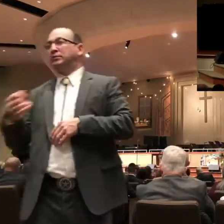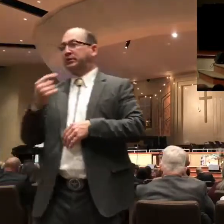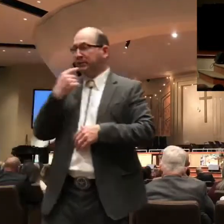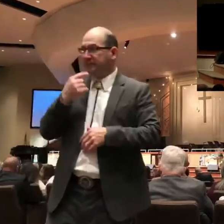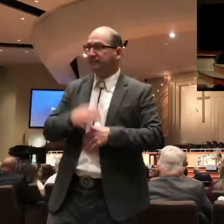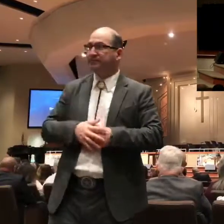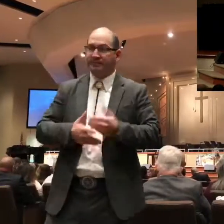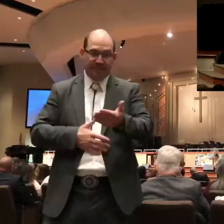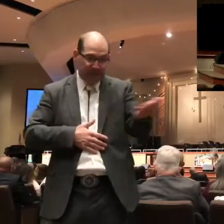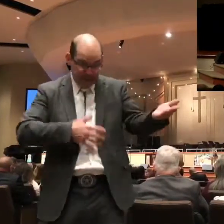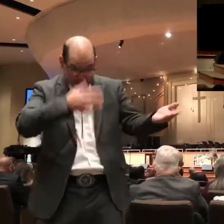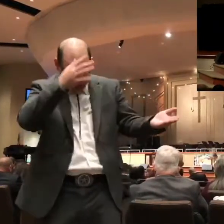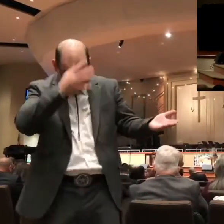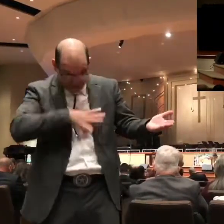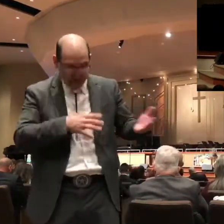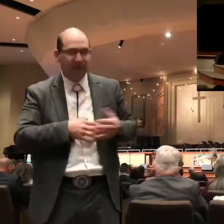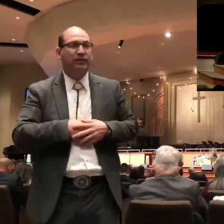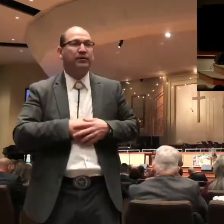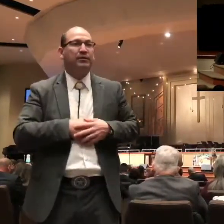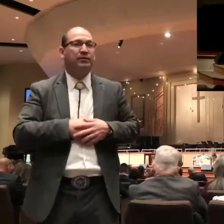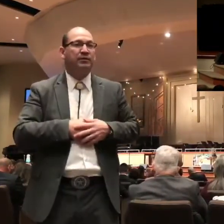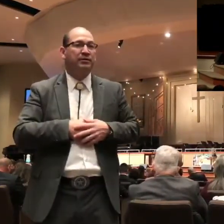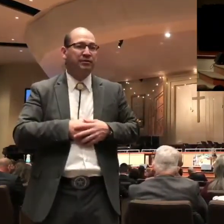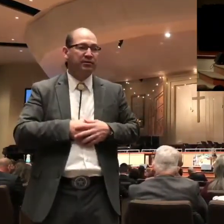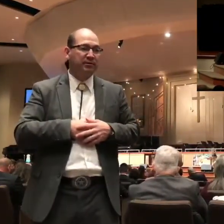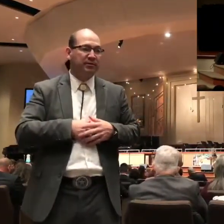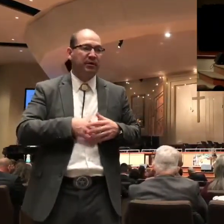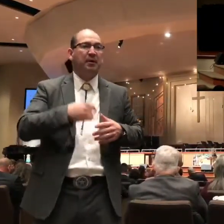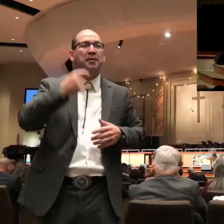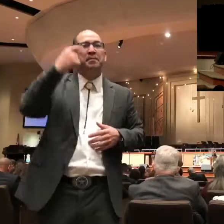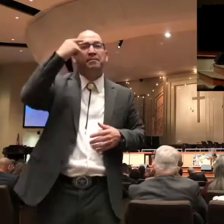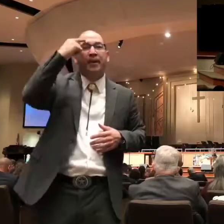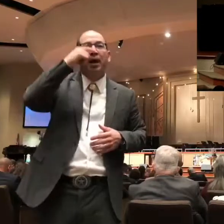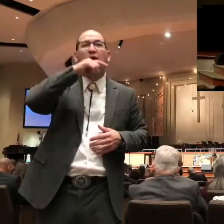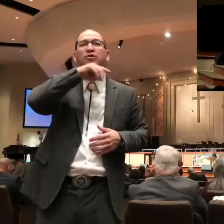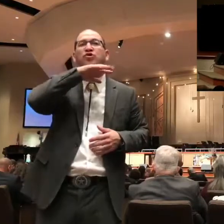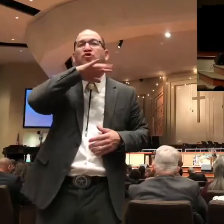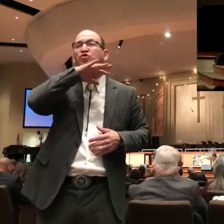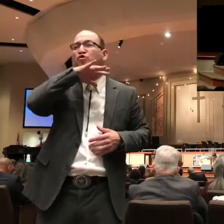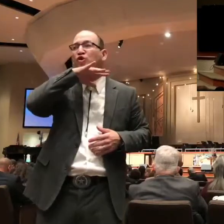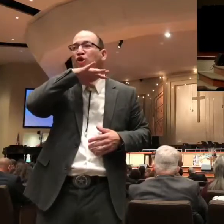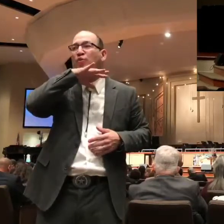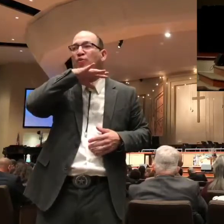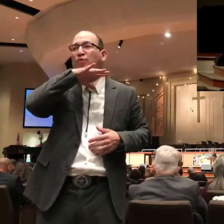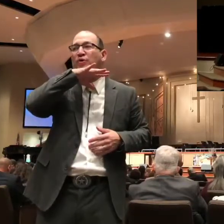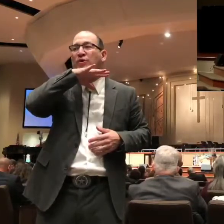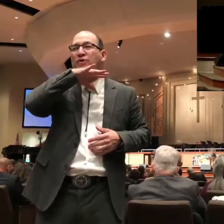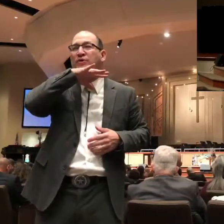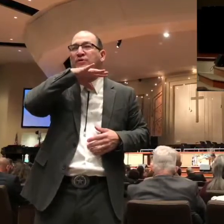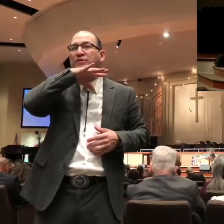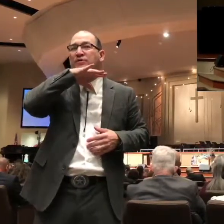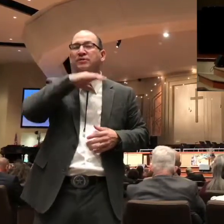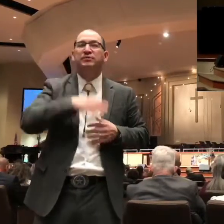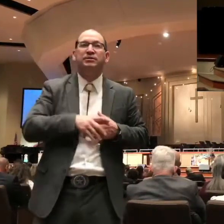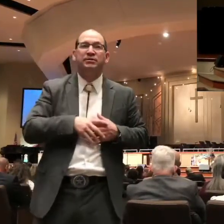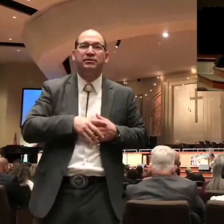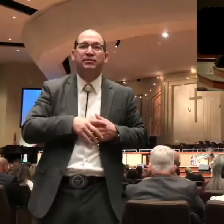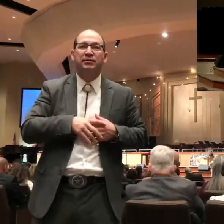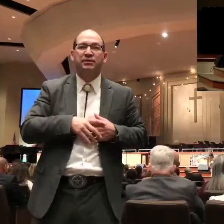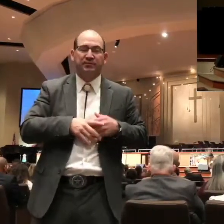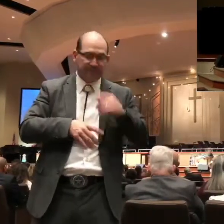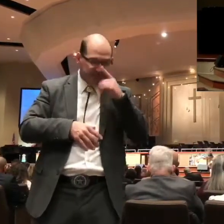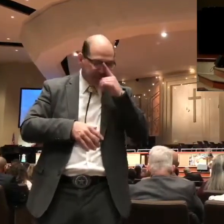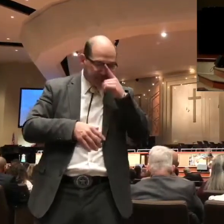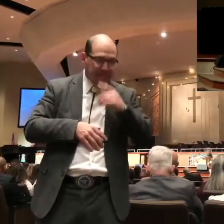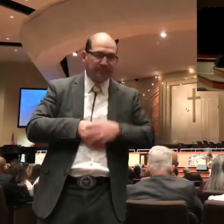says of these men in verse 8, they were men of corrupt minds. And notice the final phrase as we close. And this is